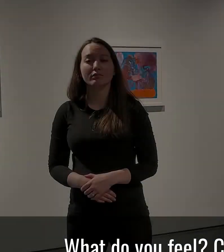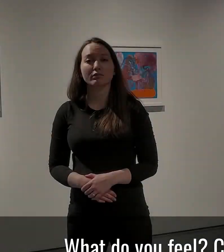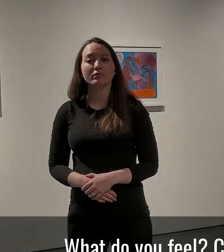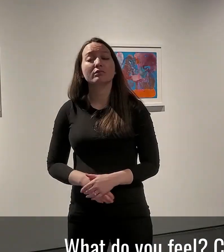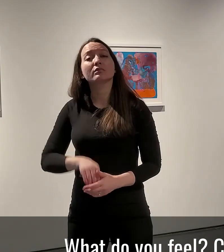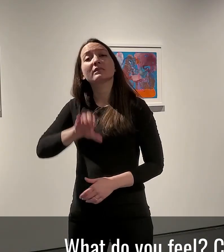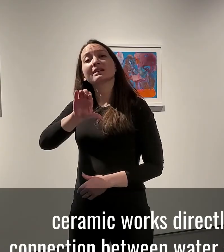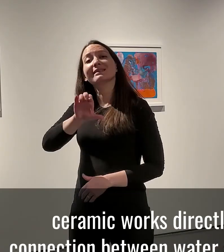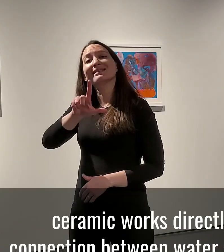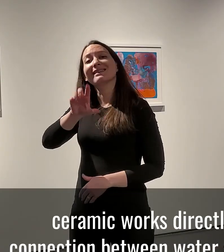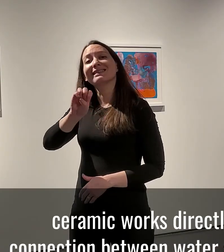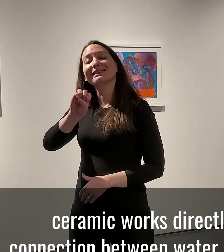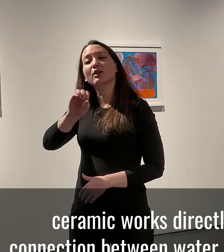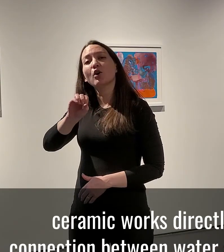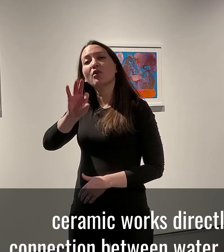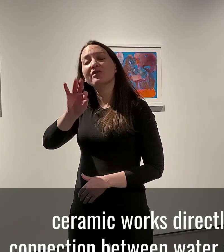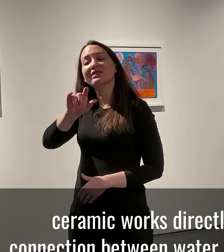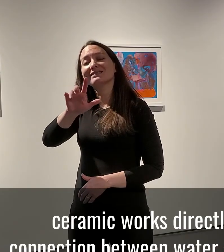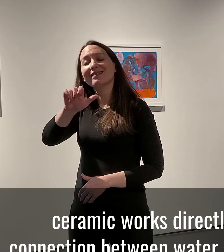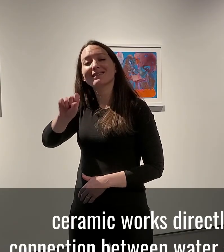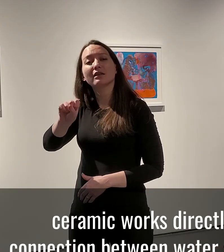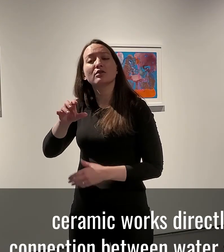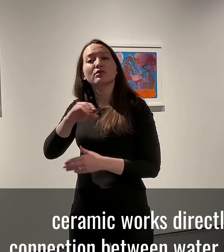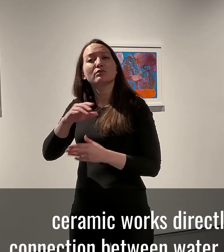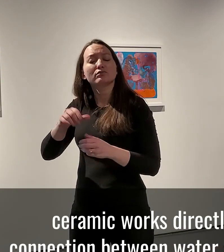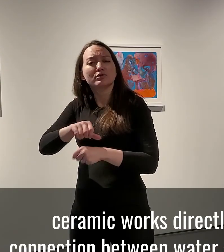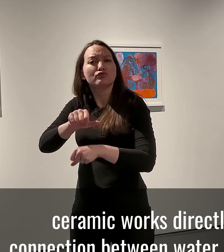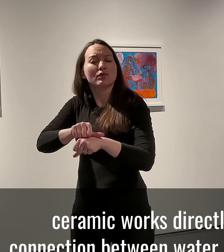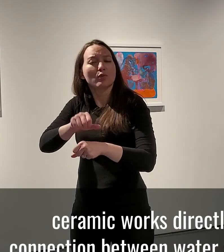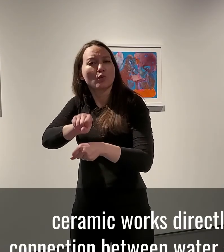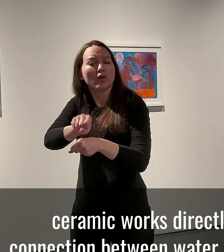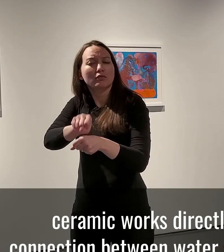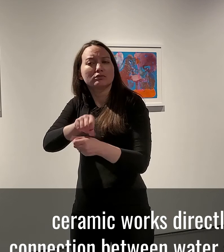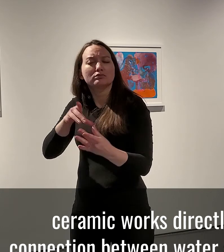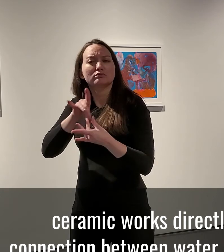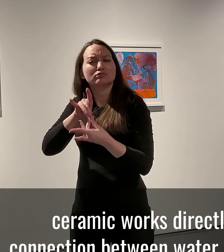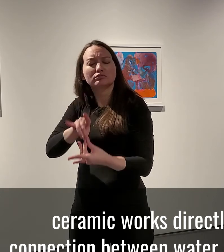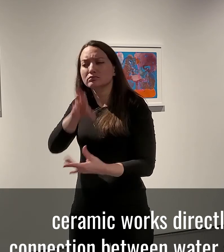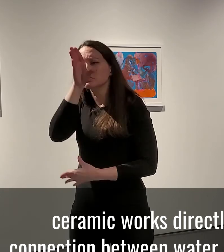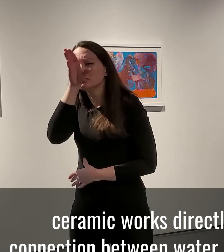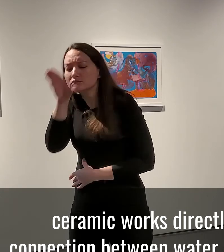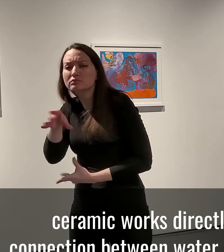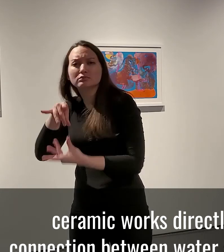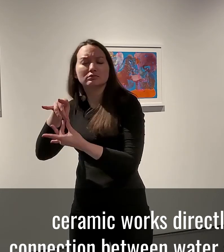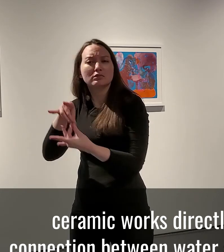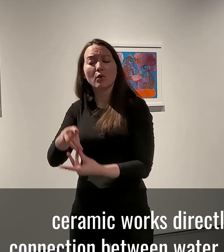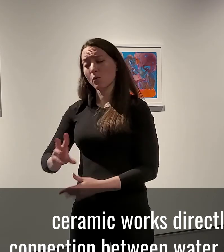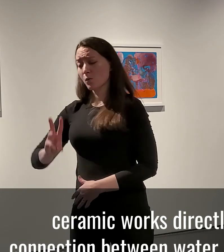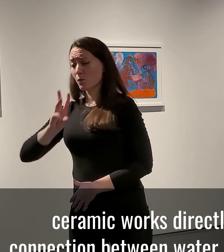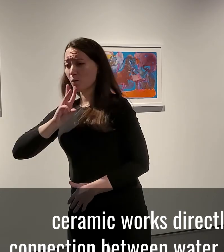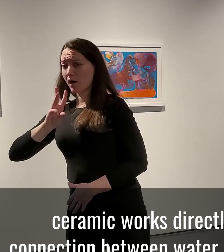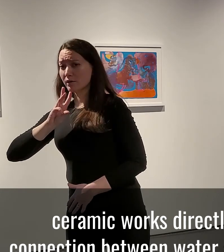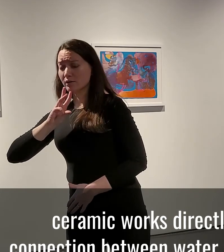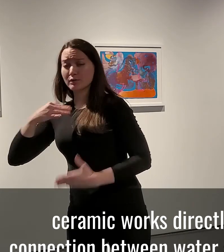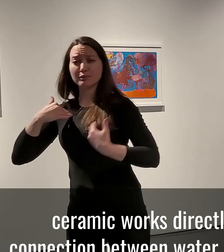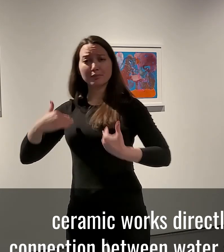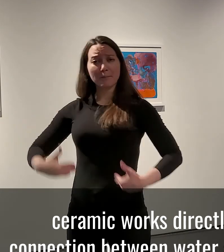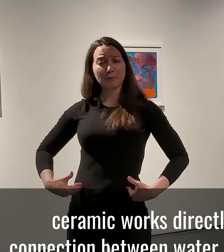Cleo Faricelli's ceramic works directly reference the connection between water and the human body.